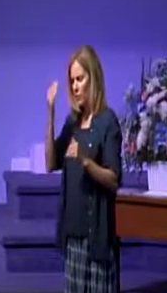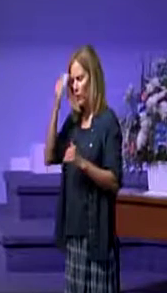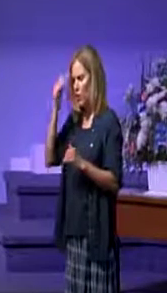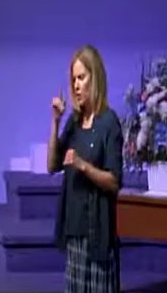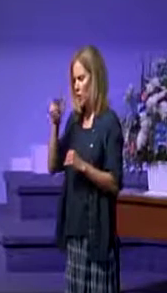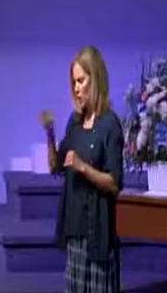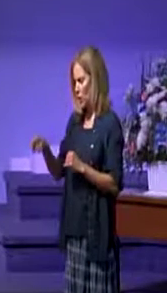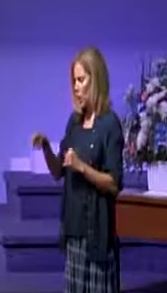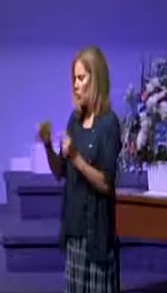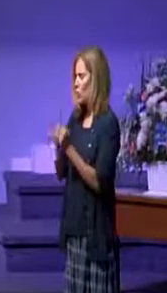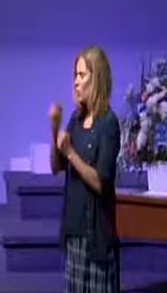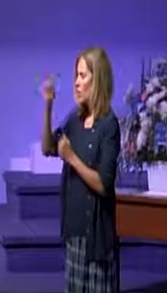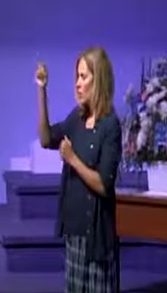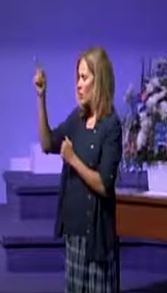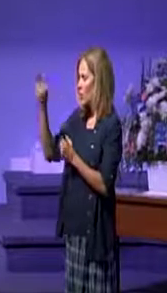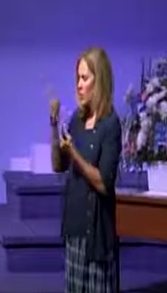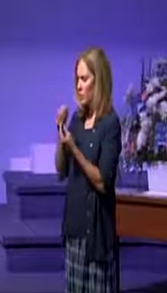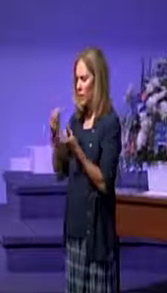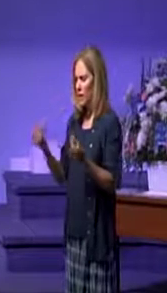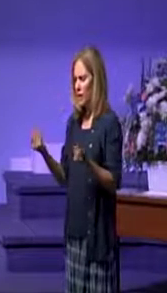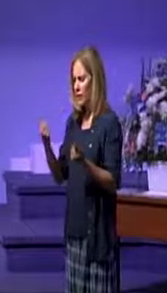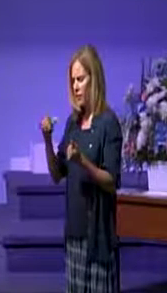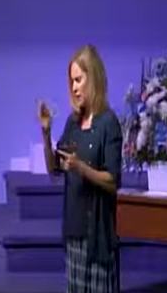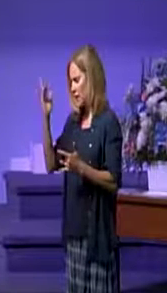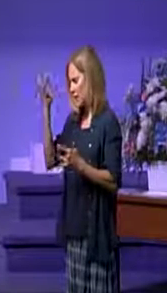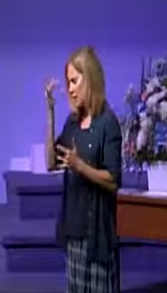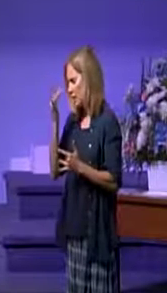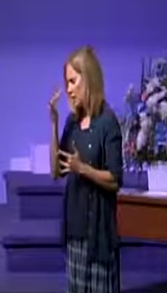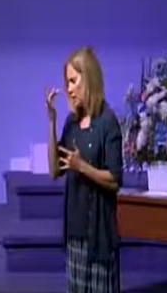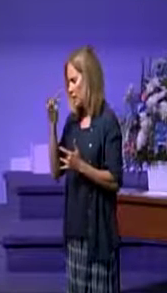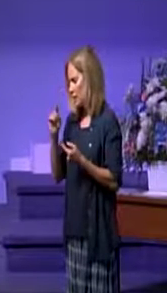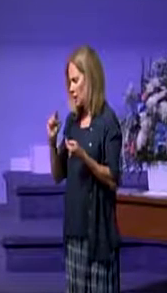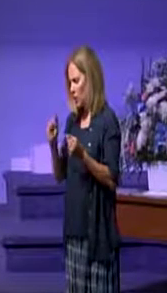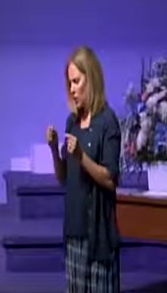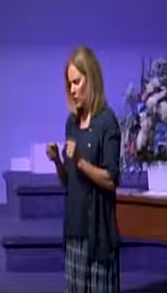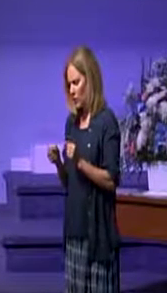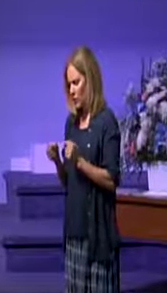with you and we know she's been healed of any sickness and hurts.